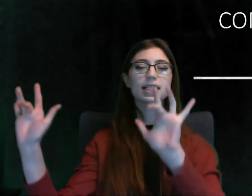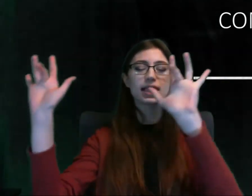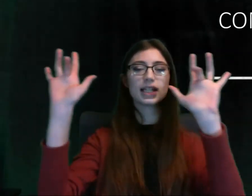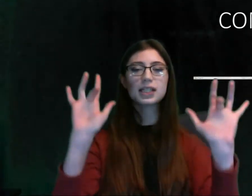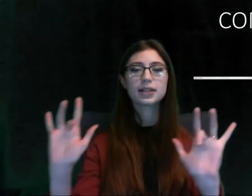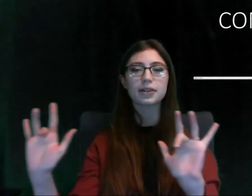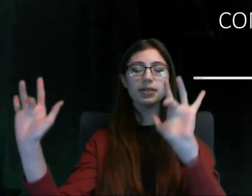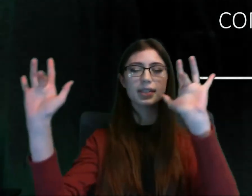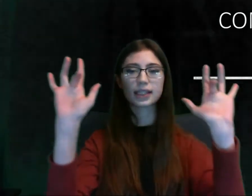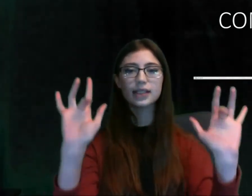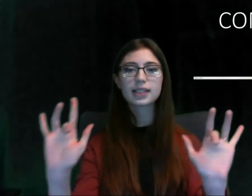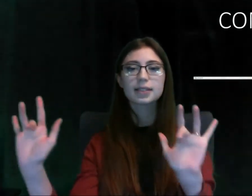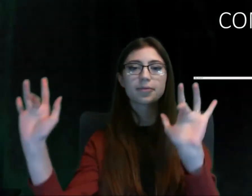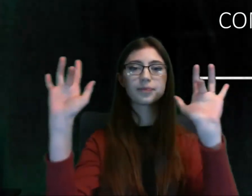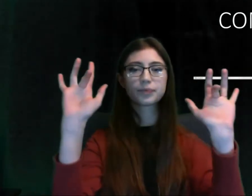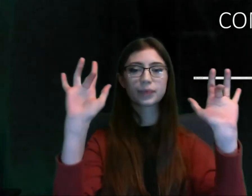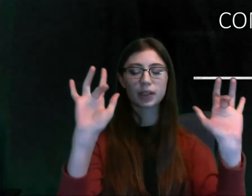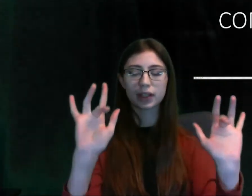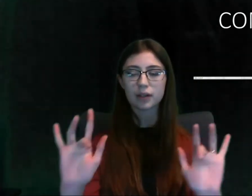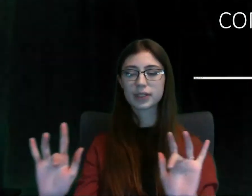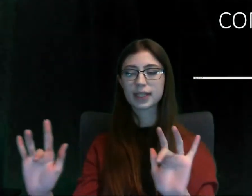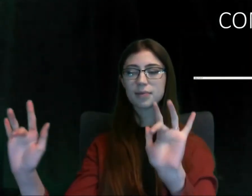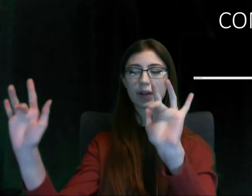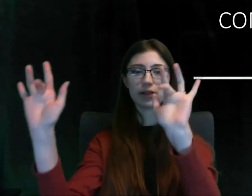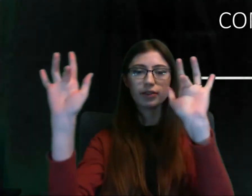in circles like this. Go same direction.